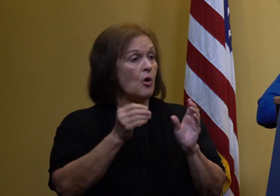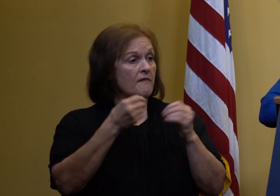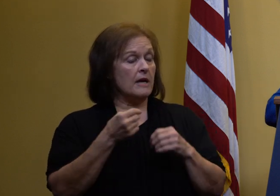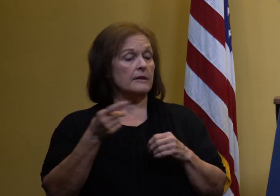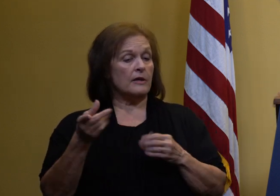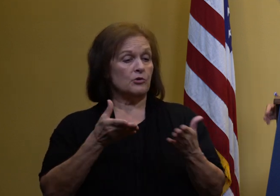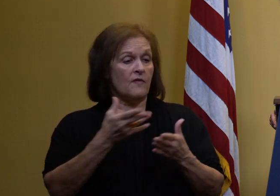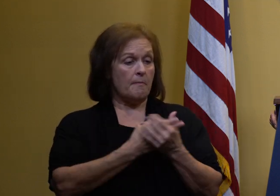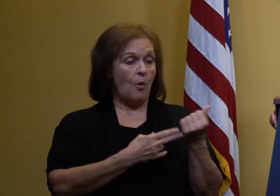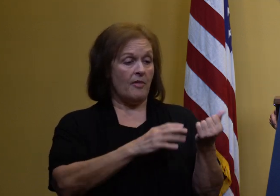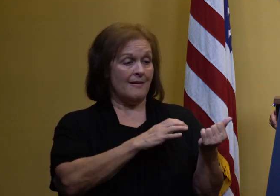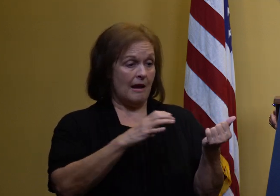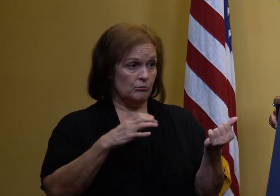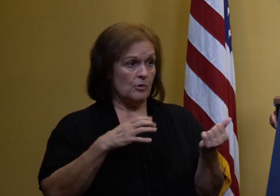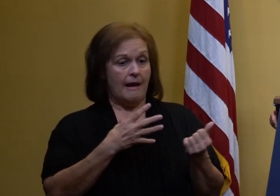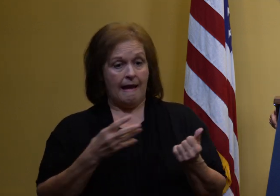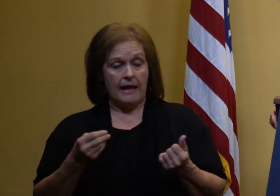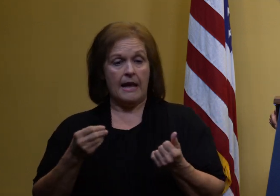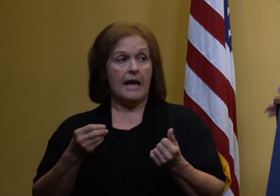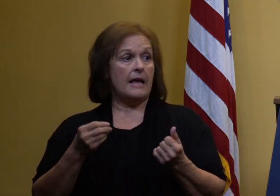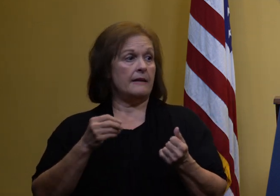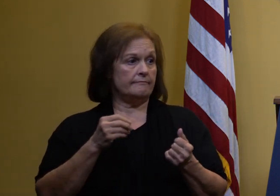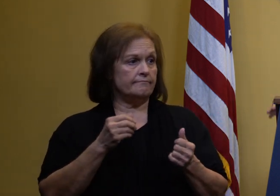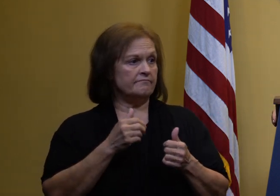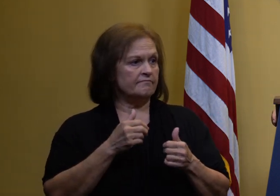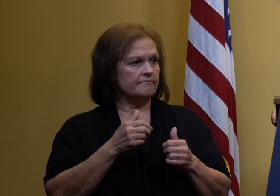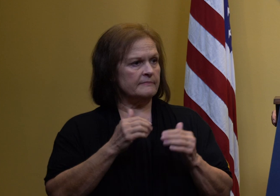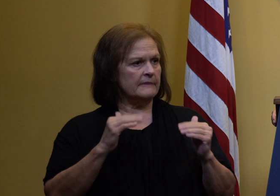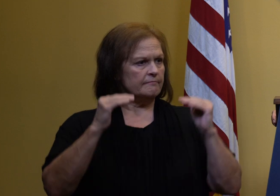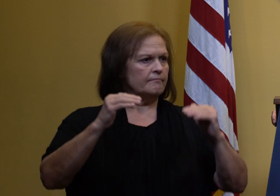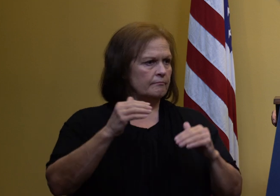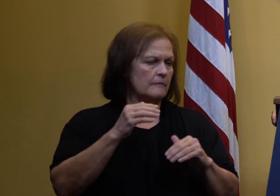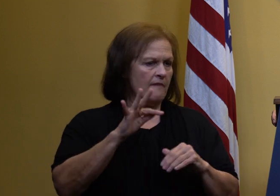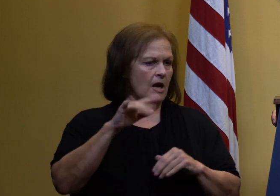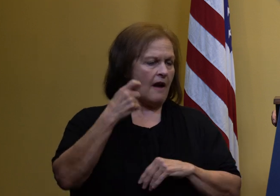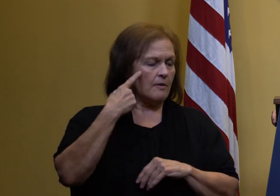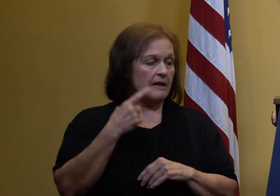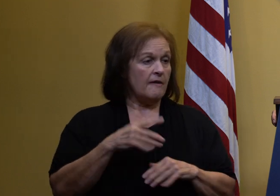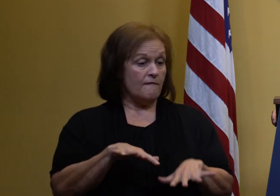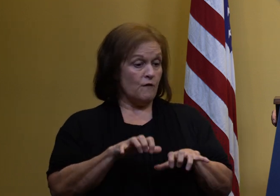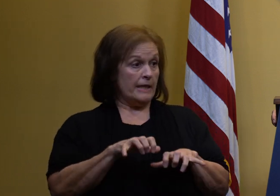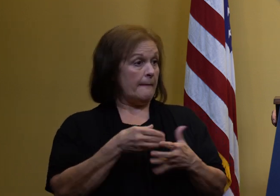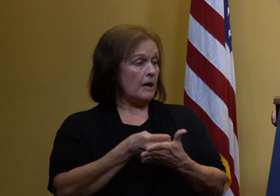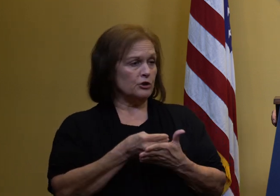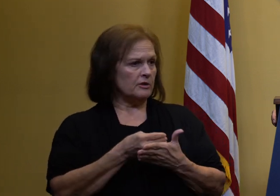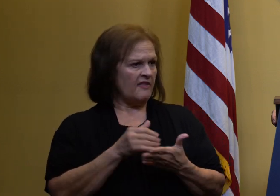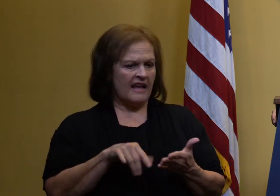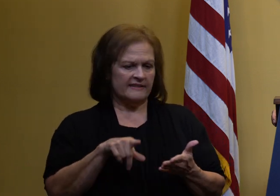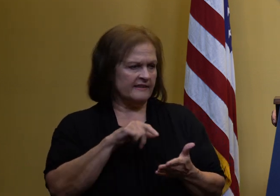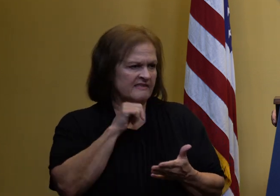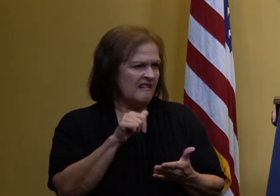New Orleans City Council and the executive branch of government, so both sides of that. Freezing budgets have never benefited